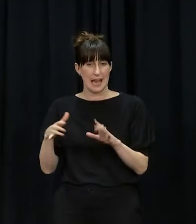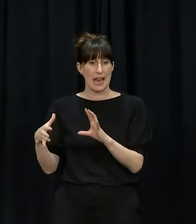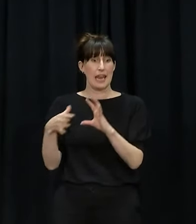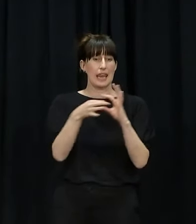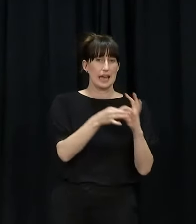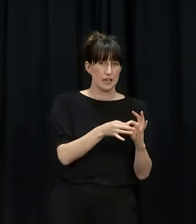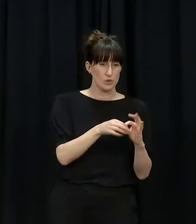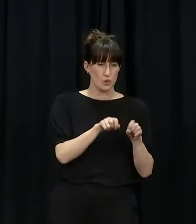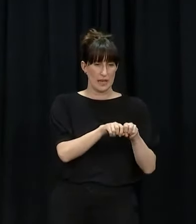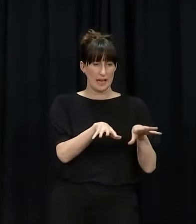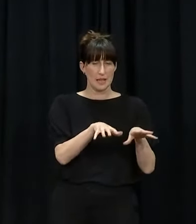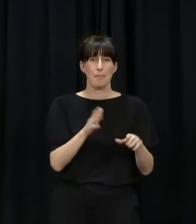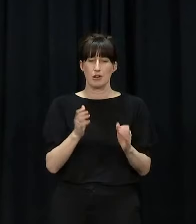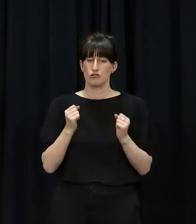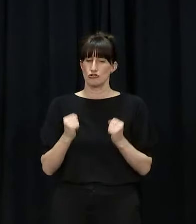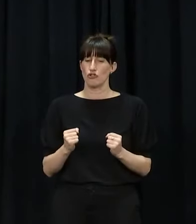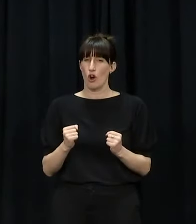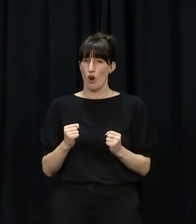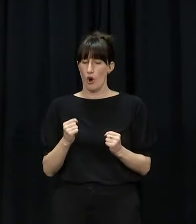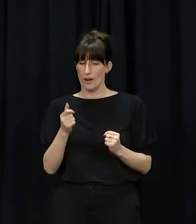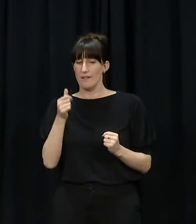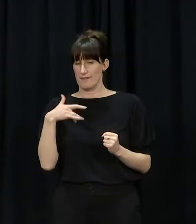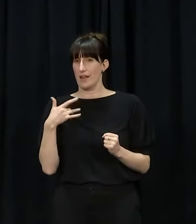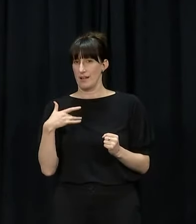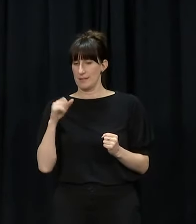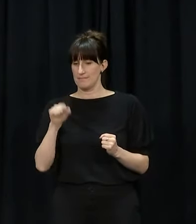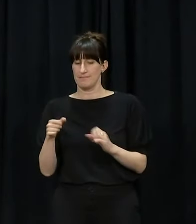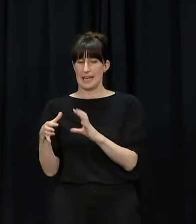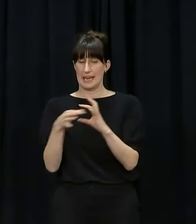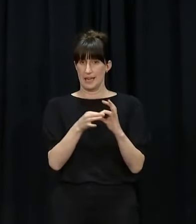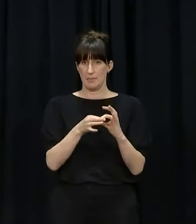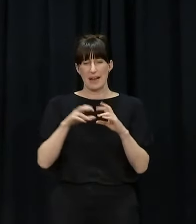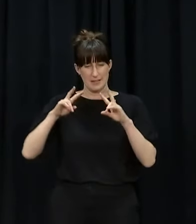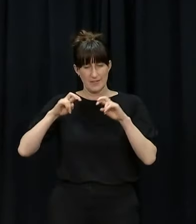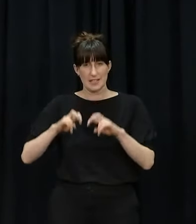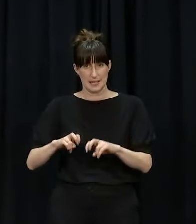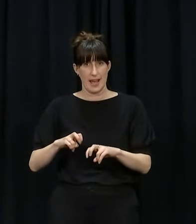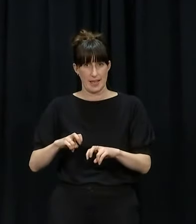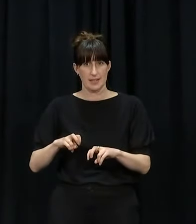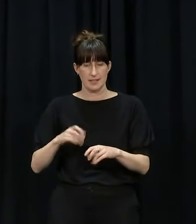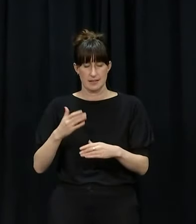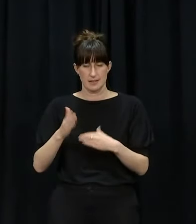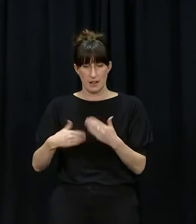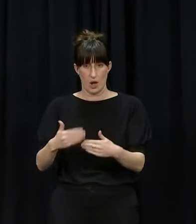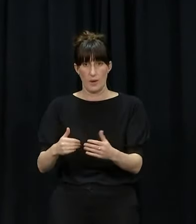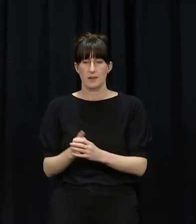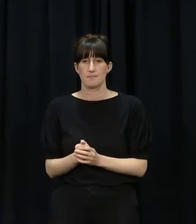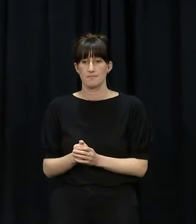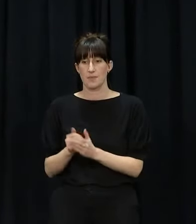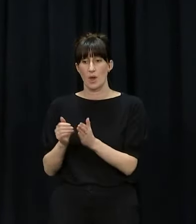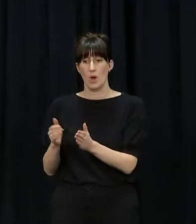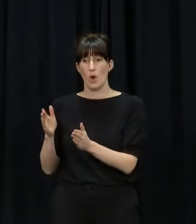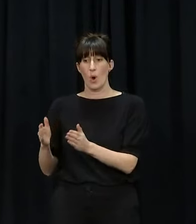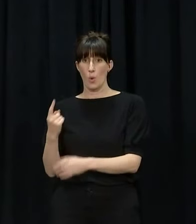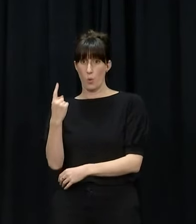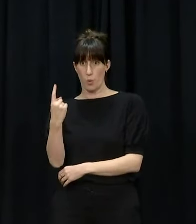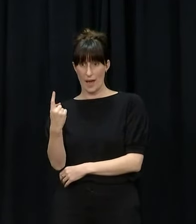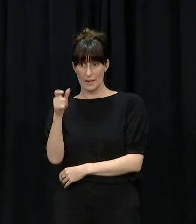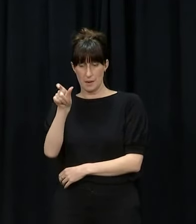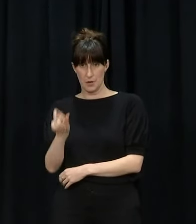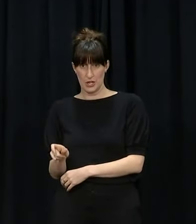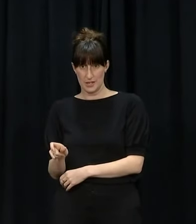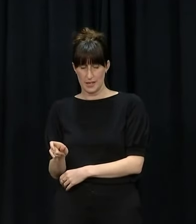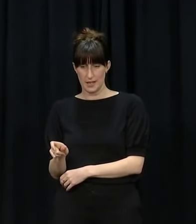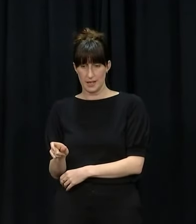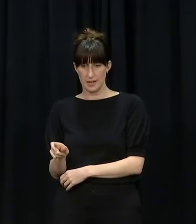being linked to existing cases. One of those previously reported cases of the